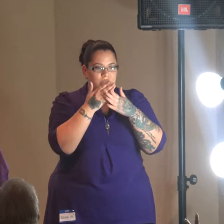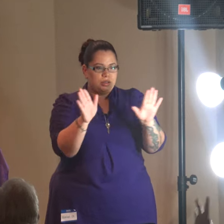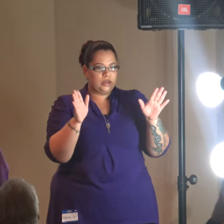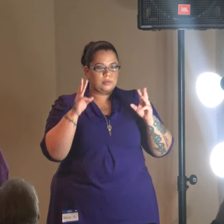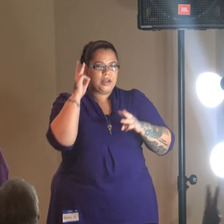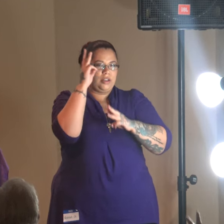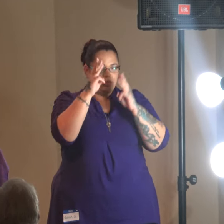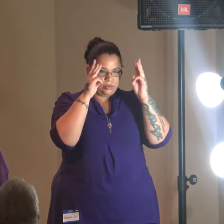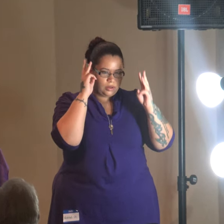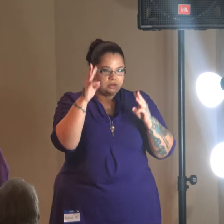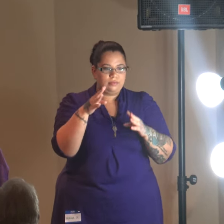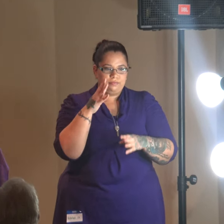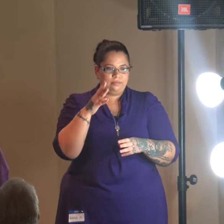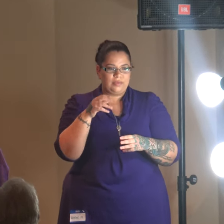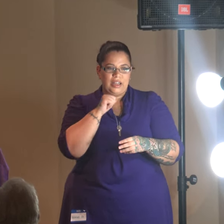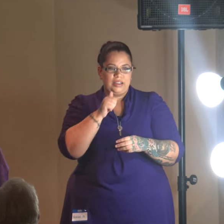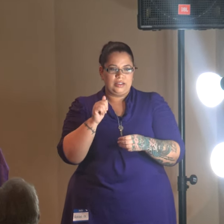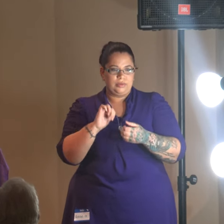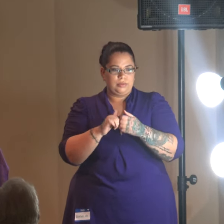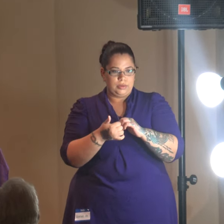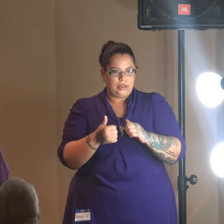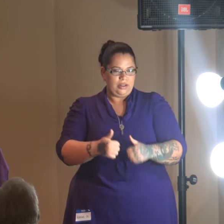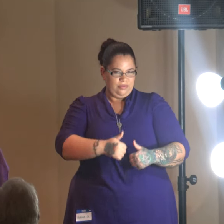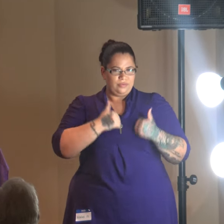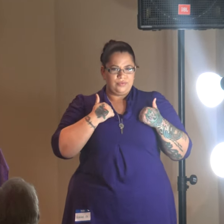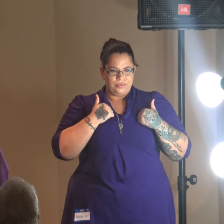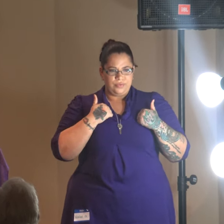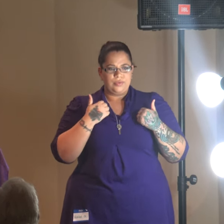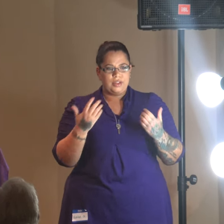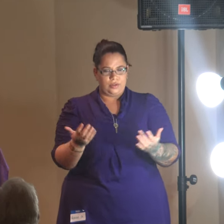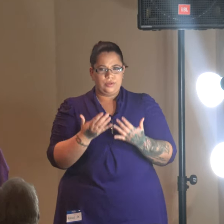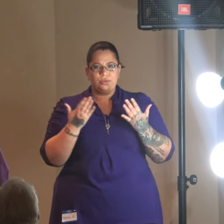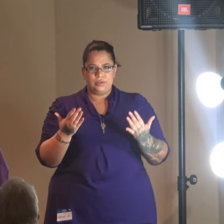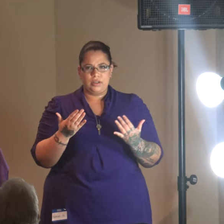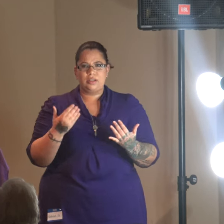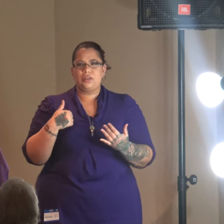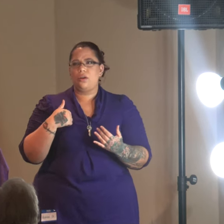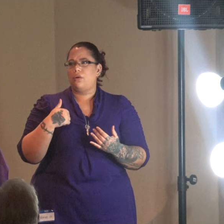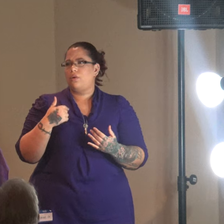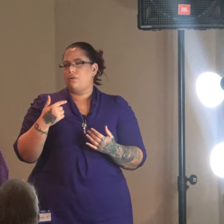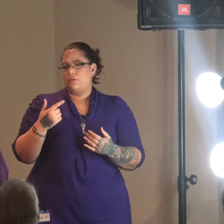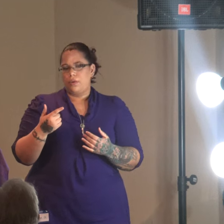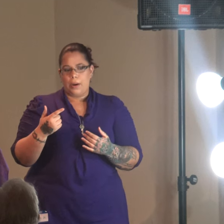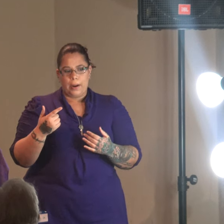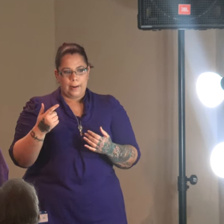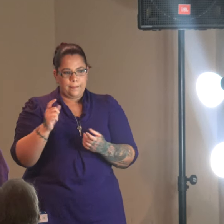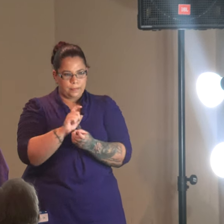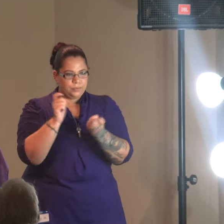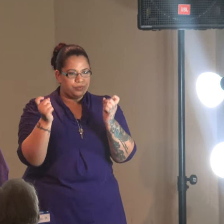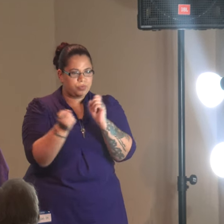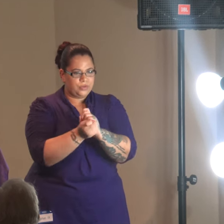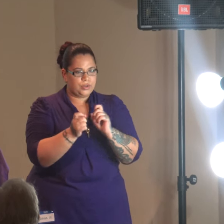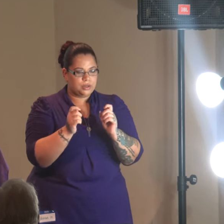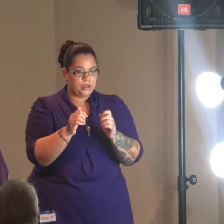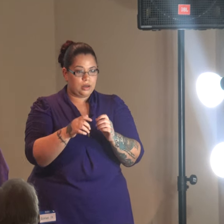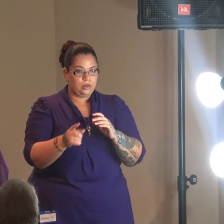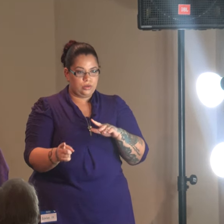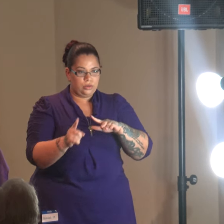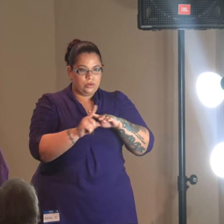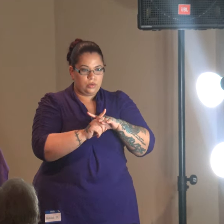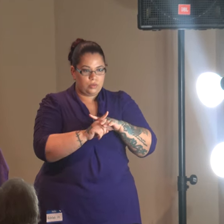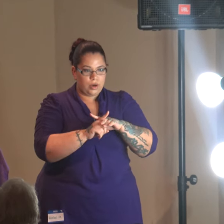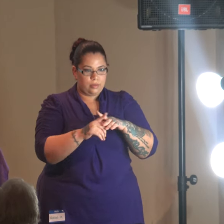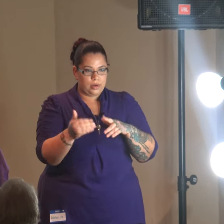you shift your awareness to what you're going for, you start to shift the way that you show up. You start to bring your consciousness in alignment